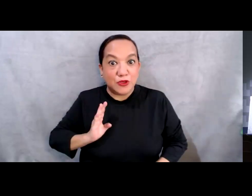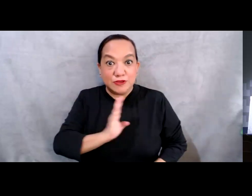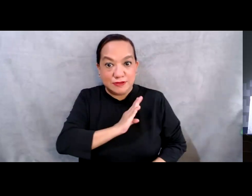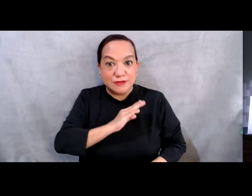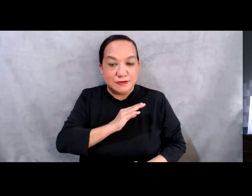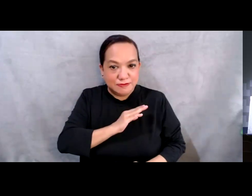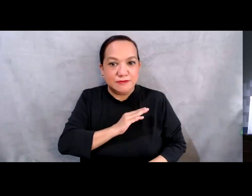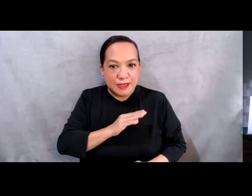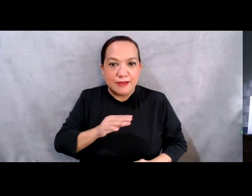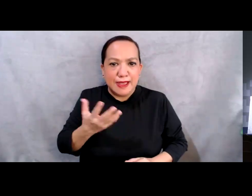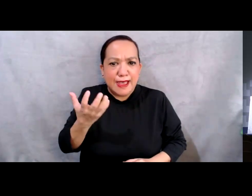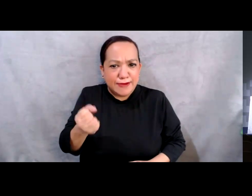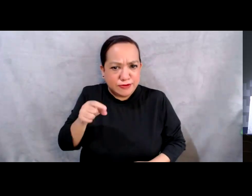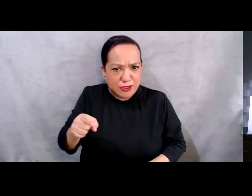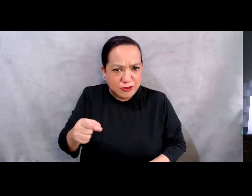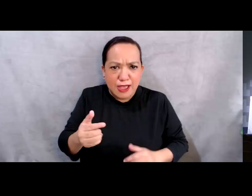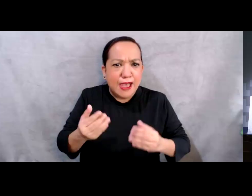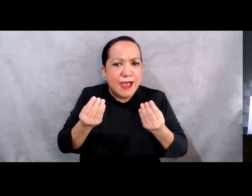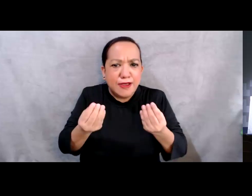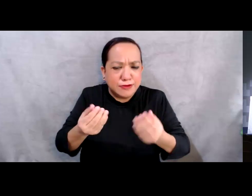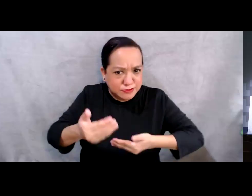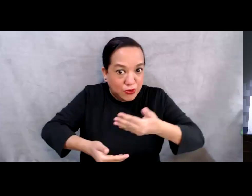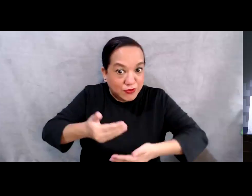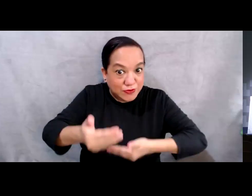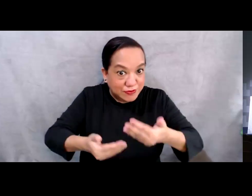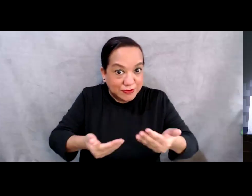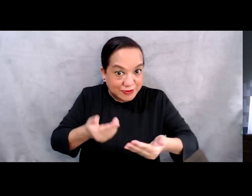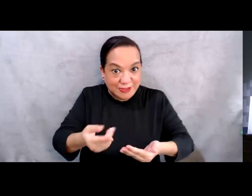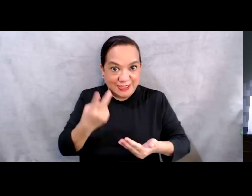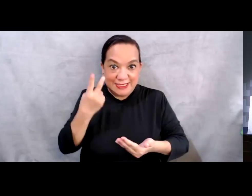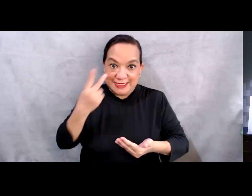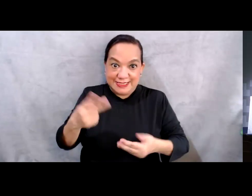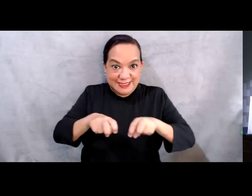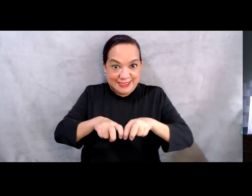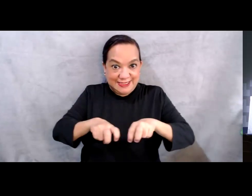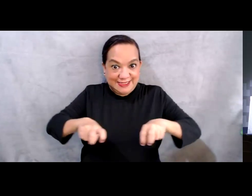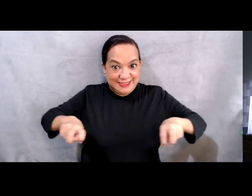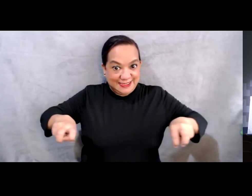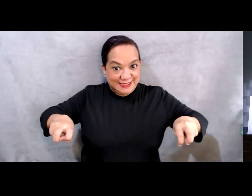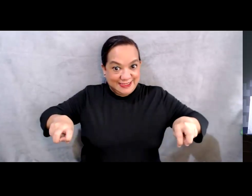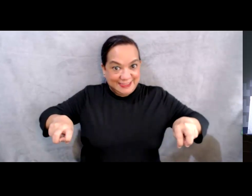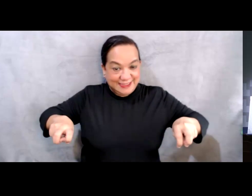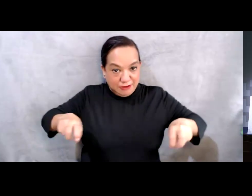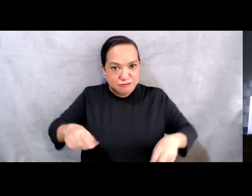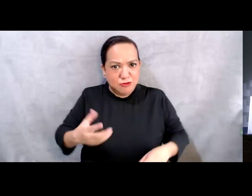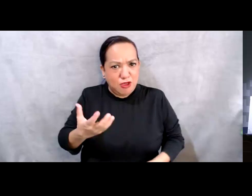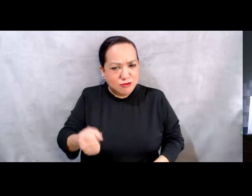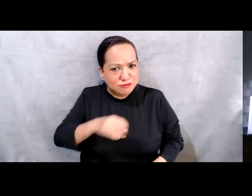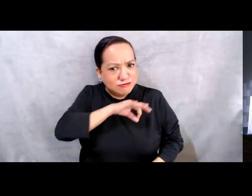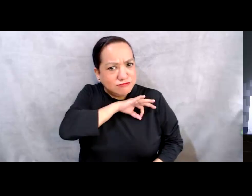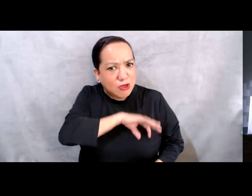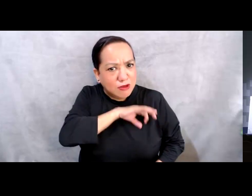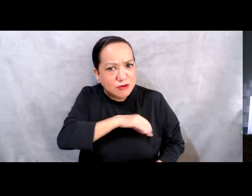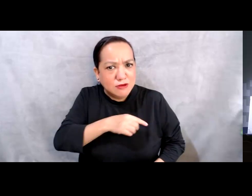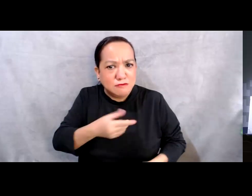So welcome to all our panelists, and hope to have a fruitful discussion today. So to start,